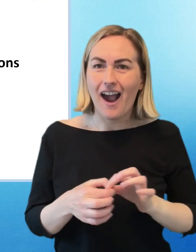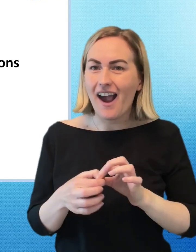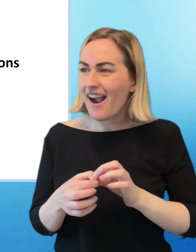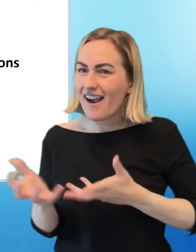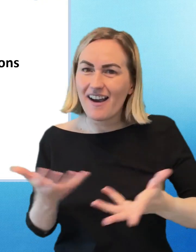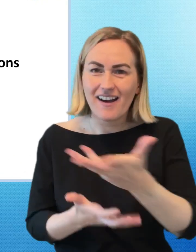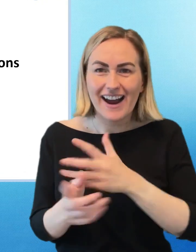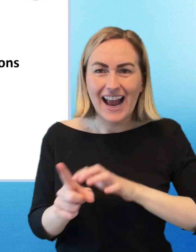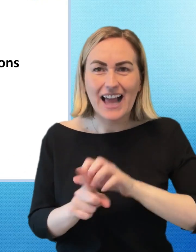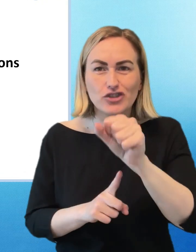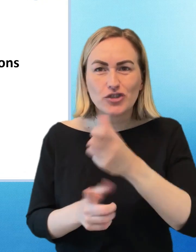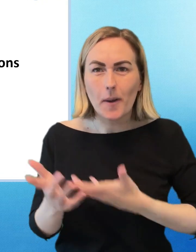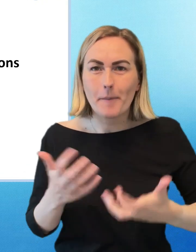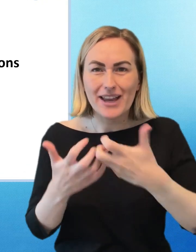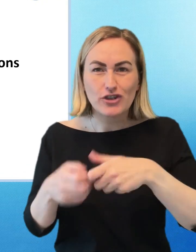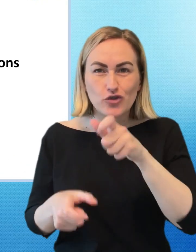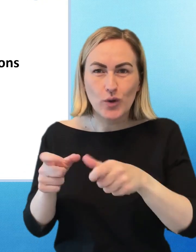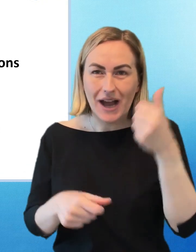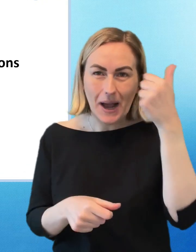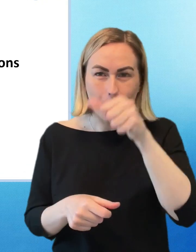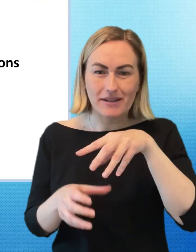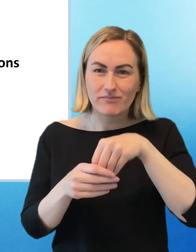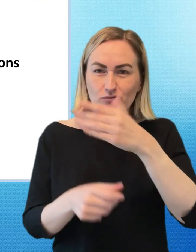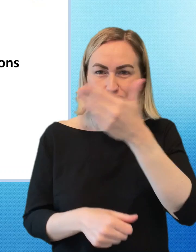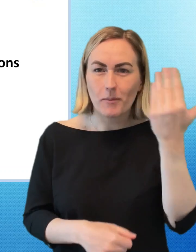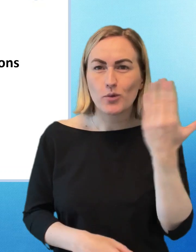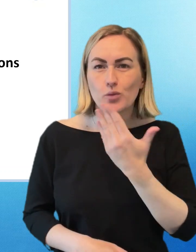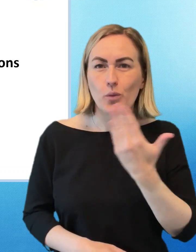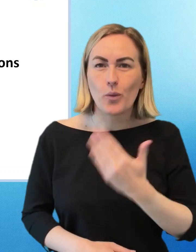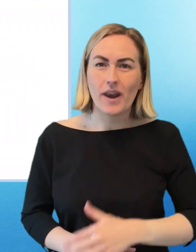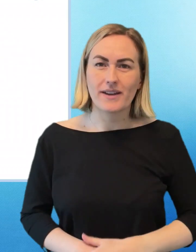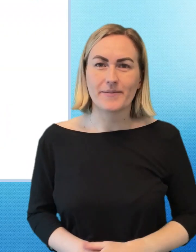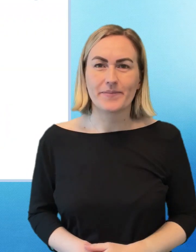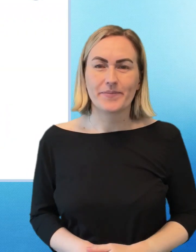with the engineering students and academics involved in the summer school.